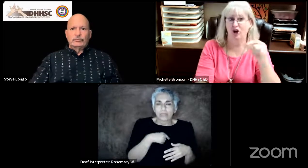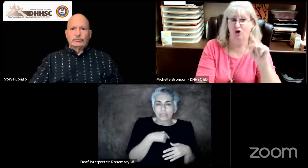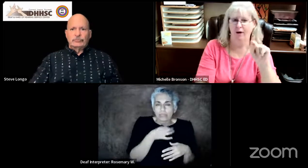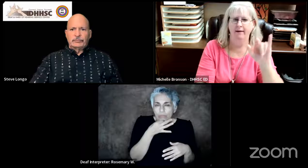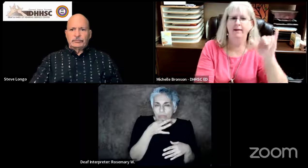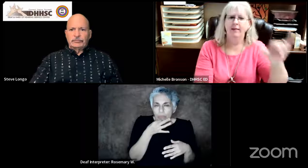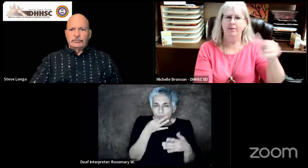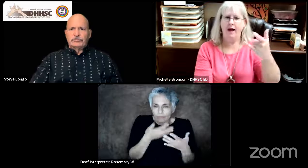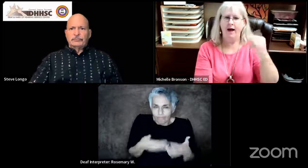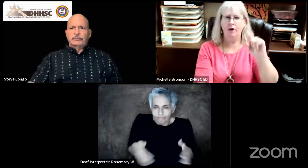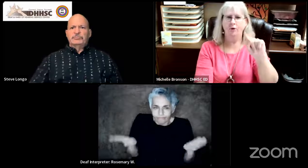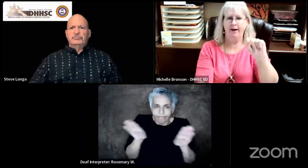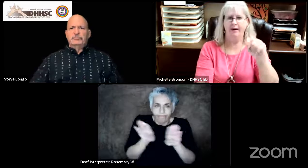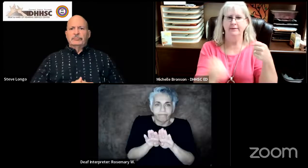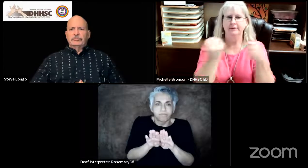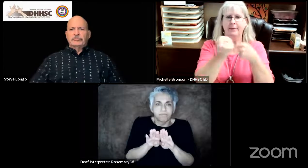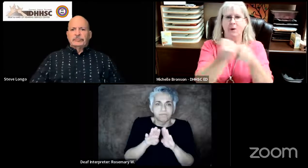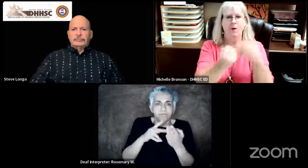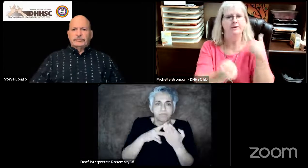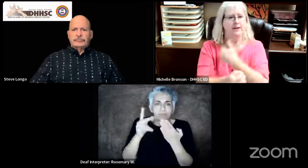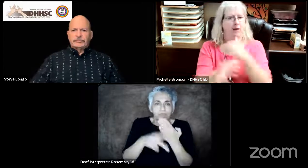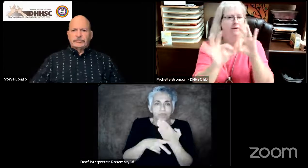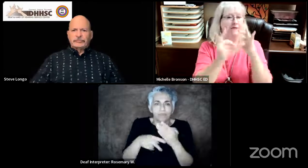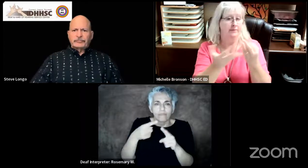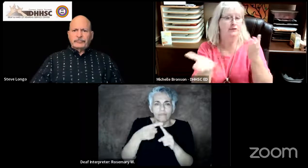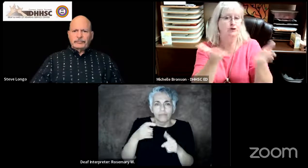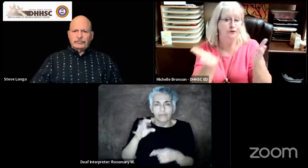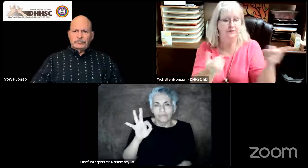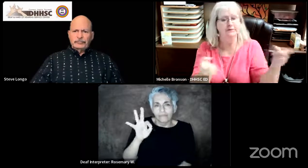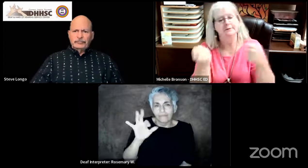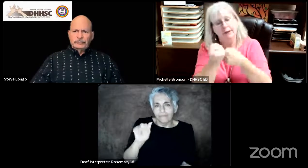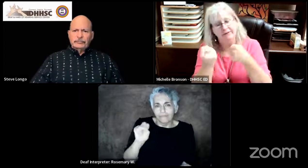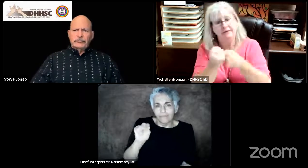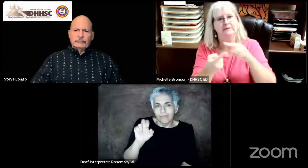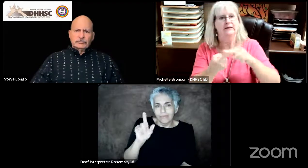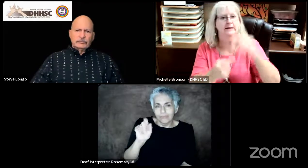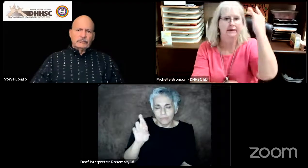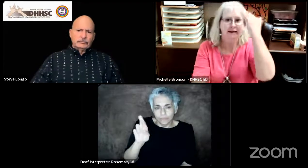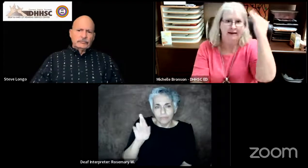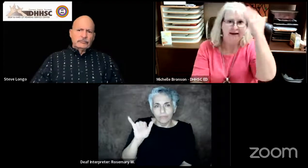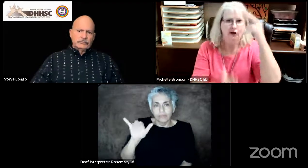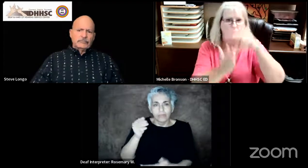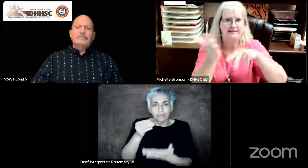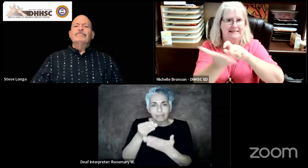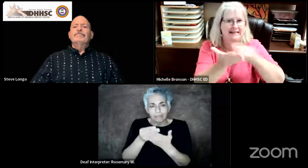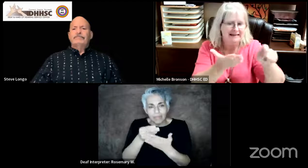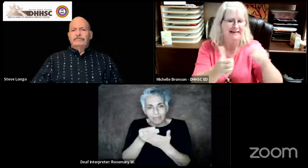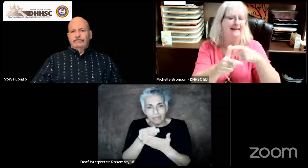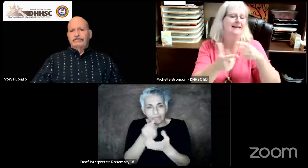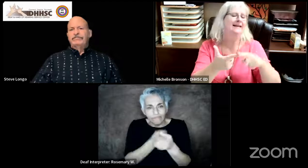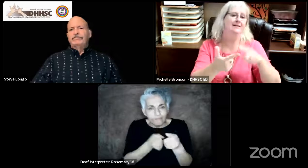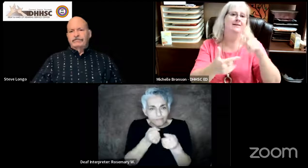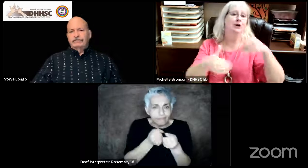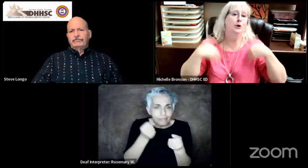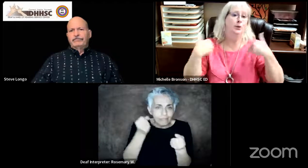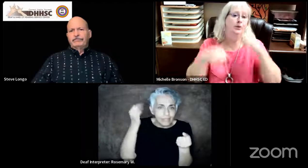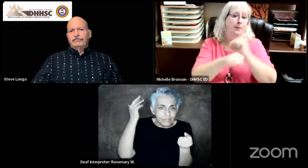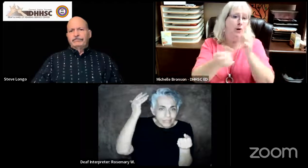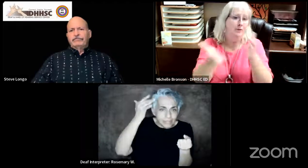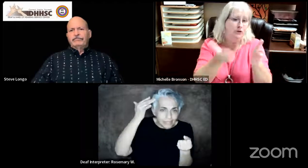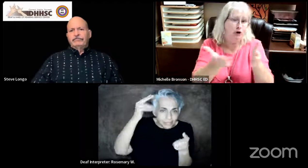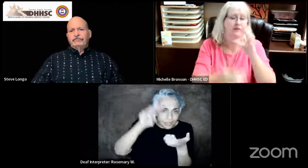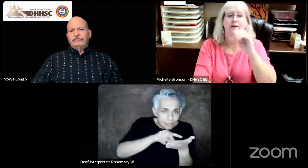up the Fansler grant, and that grant supports our family services, the